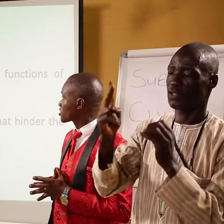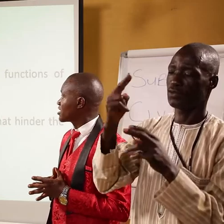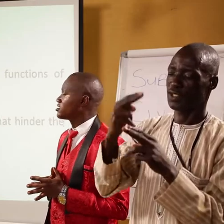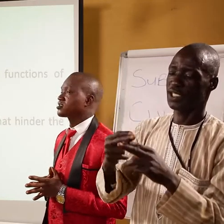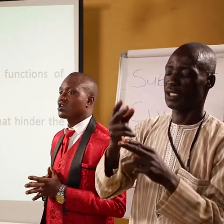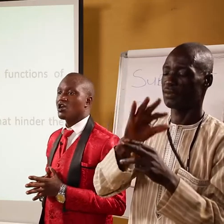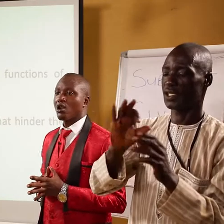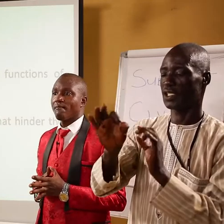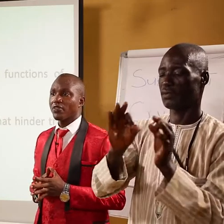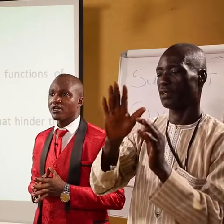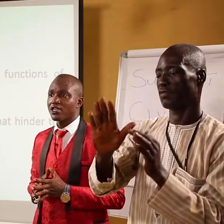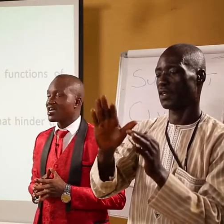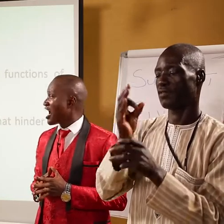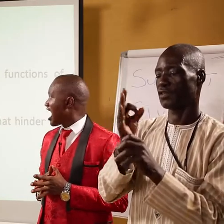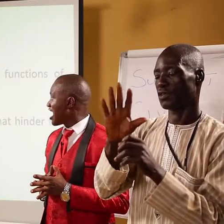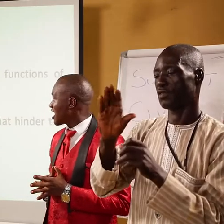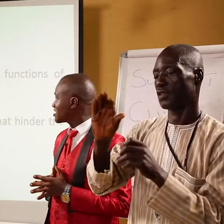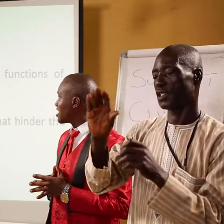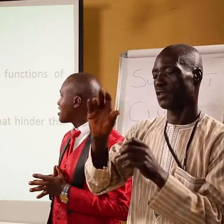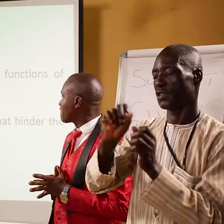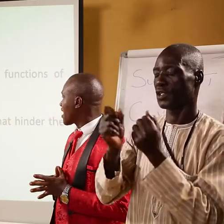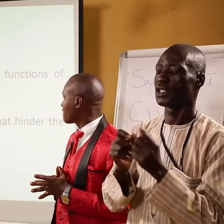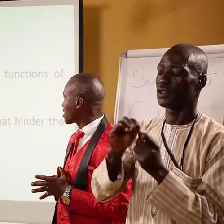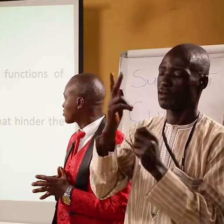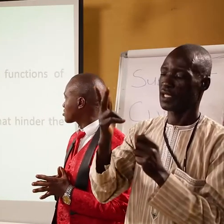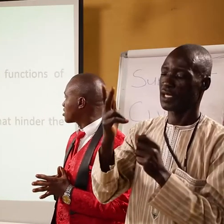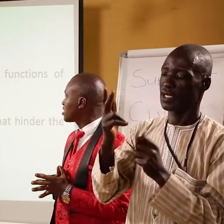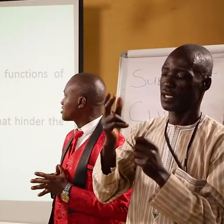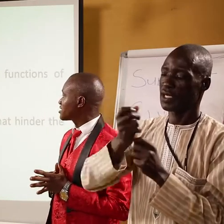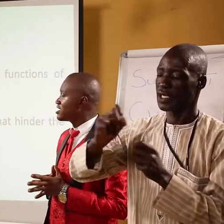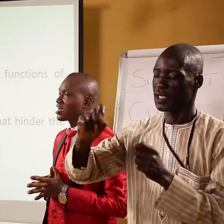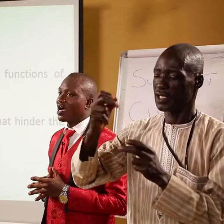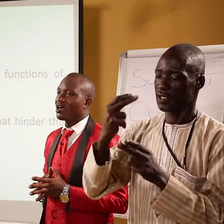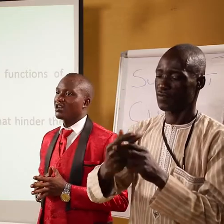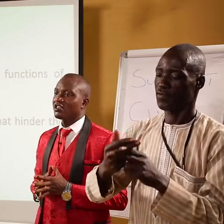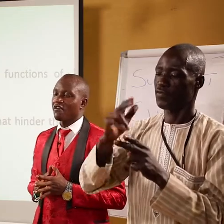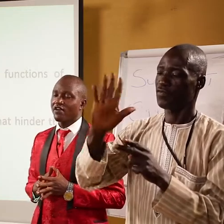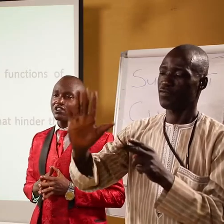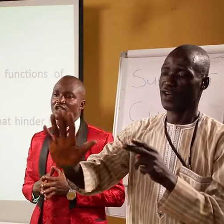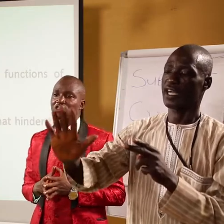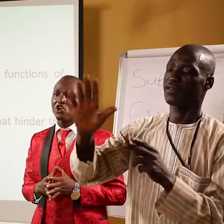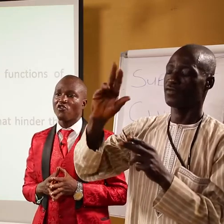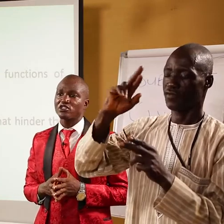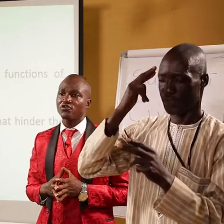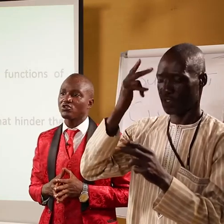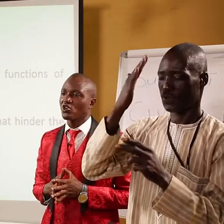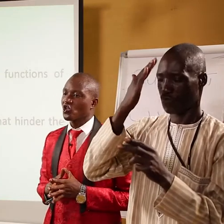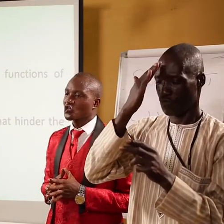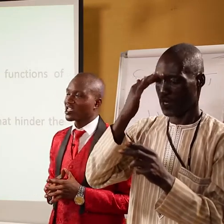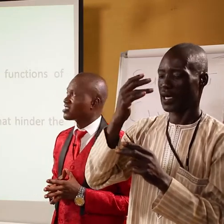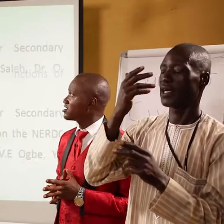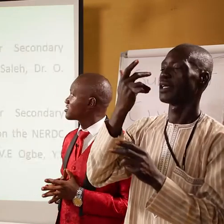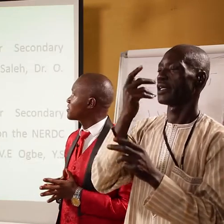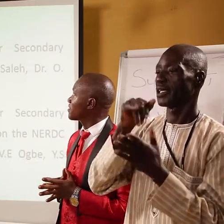civil societies. Number 3, highlight any 5 factors that hinder the effectiveness of